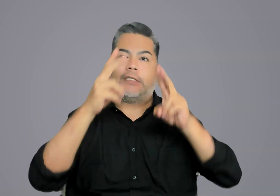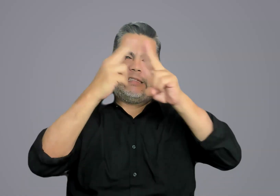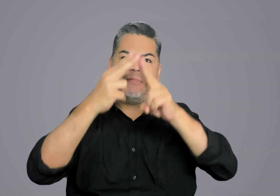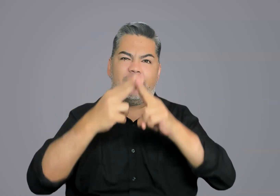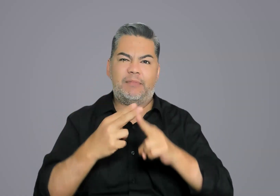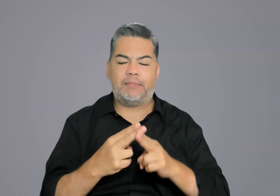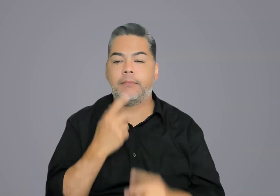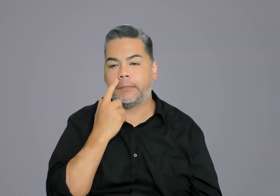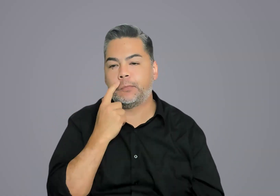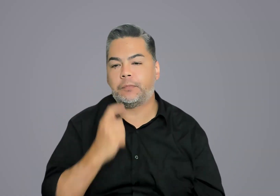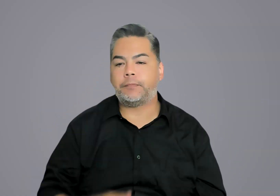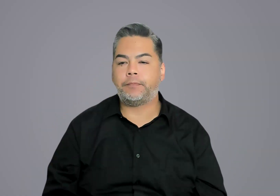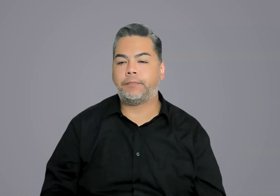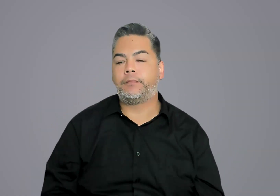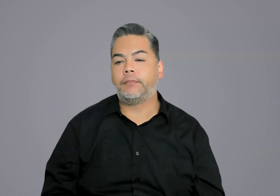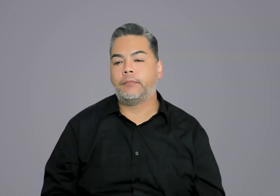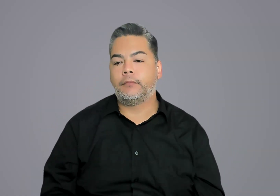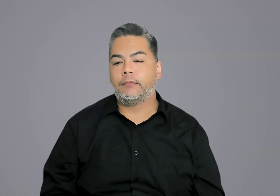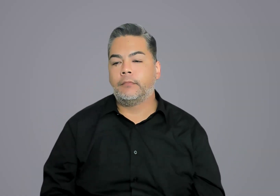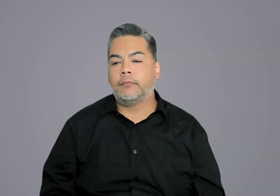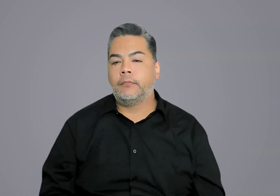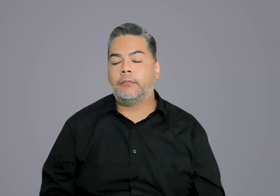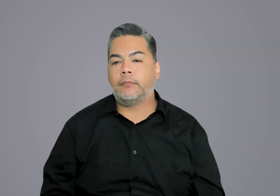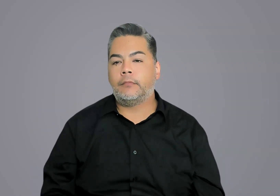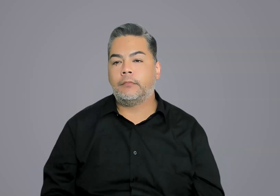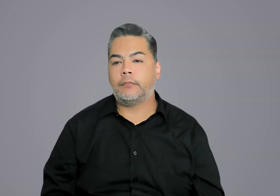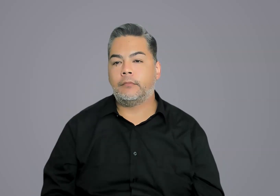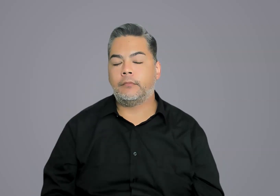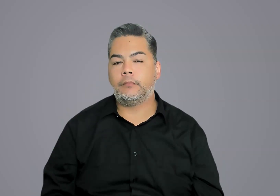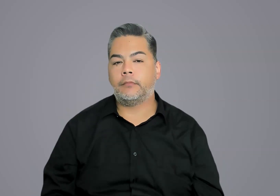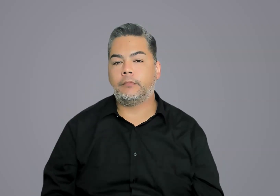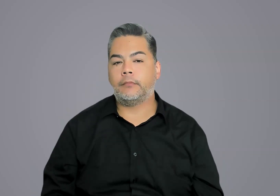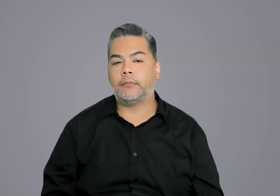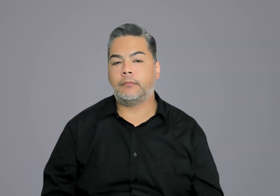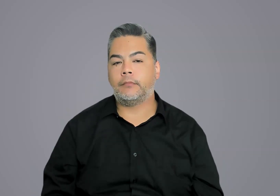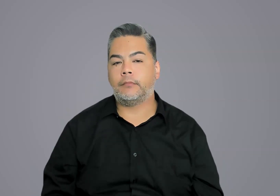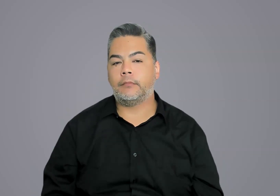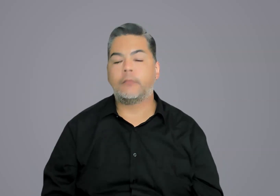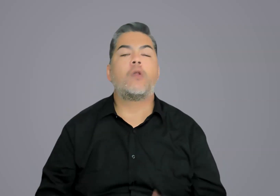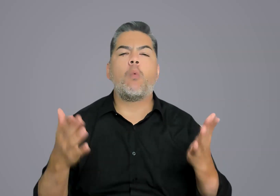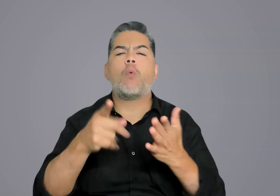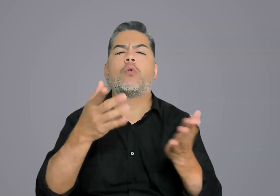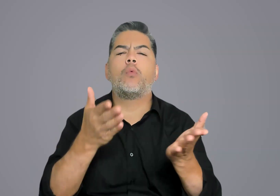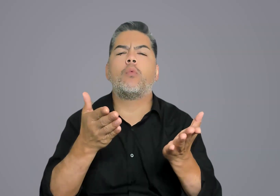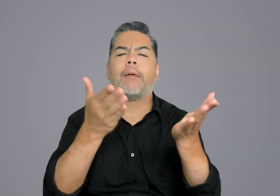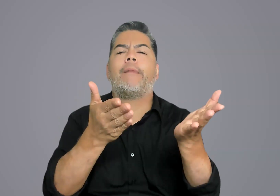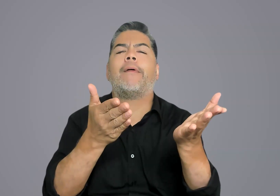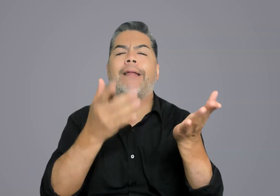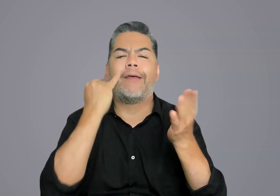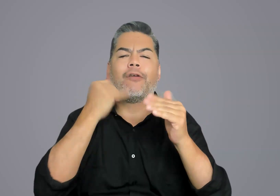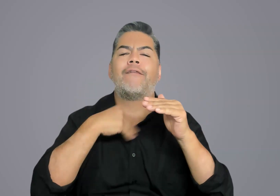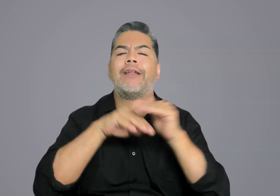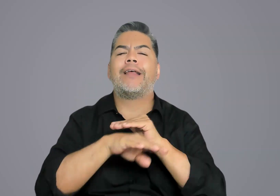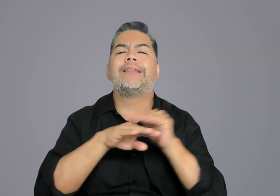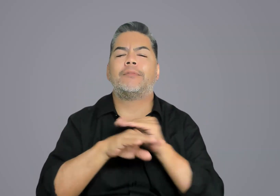Right. And what would you recommend in terms of if we're going to like an accessibility